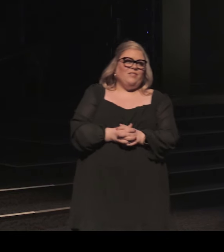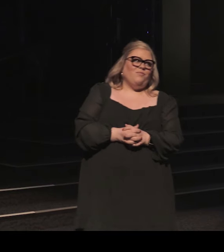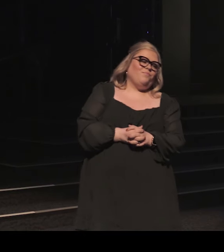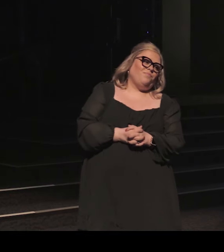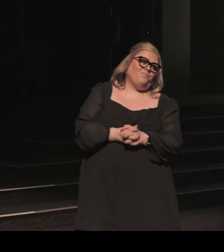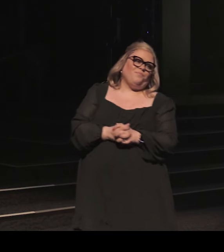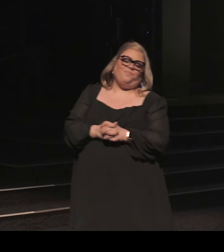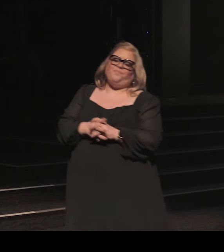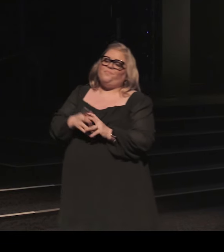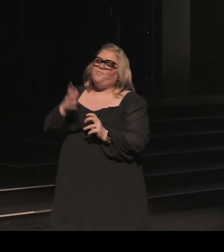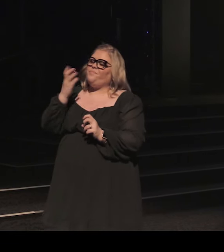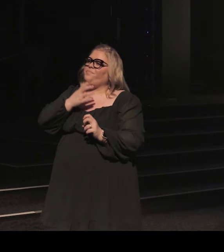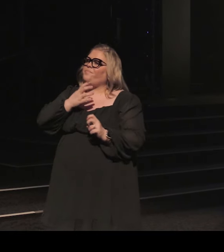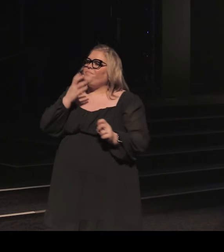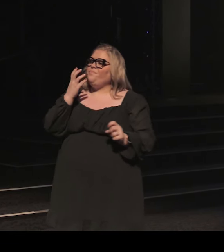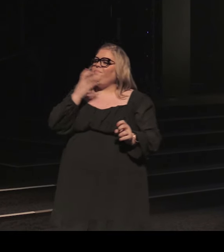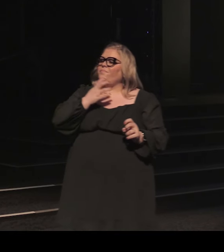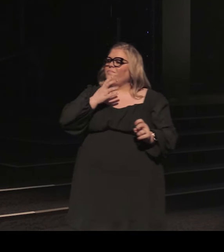now.